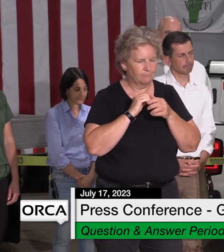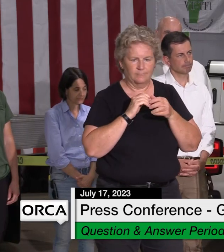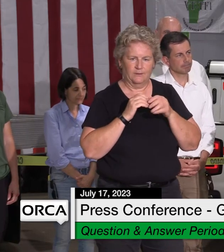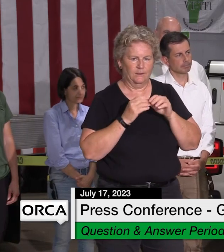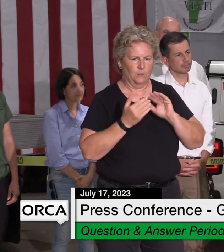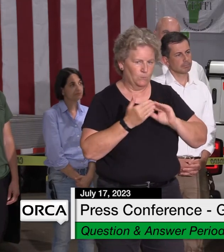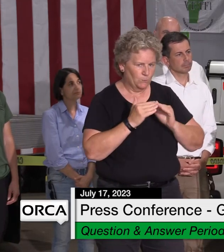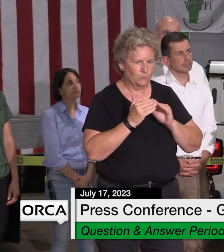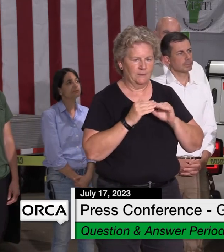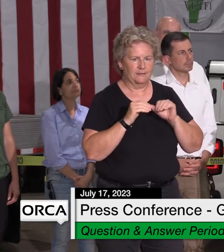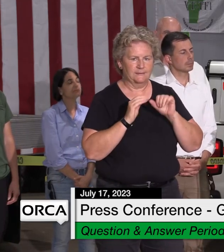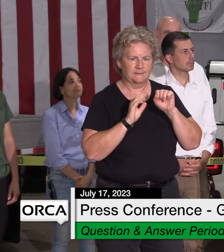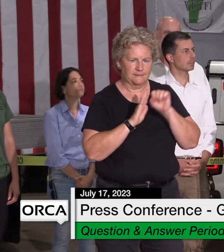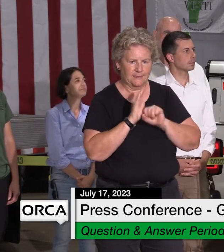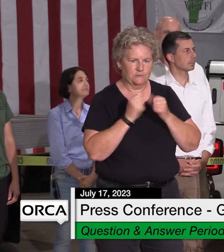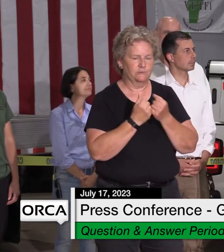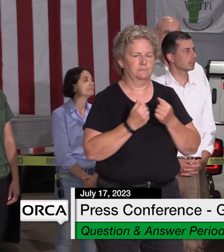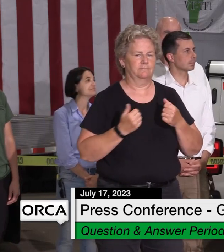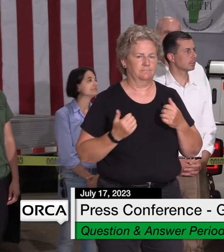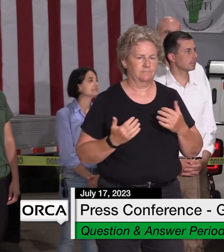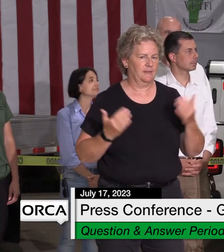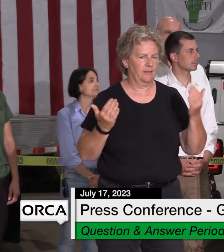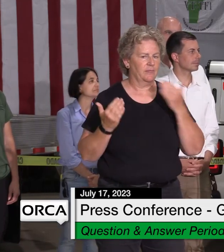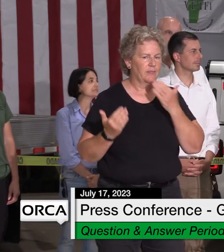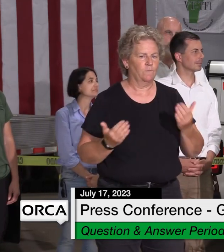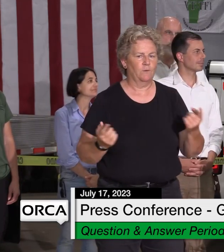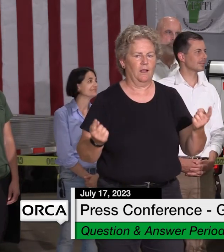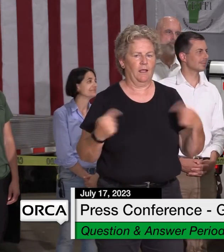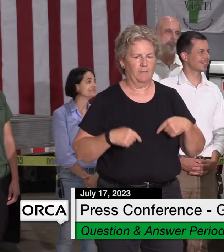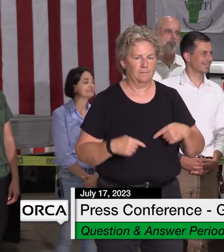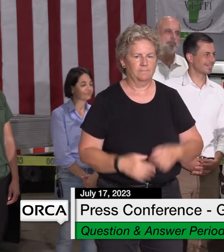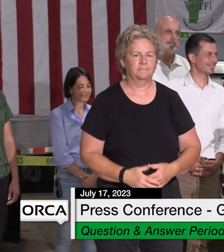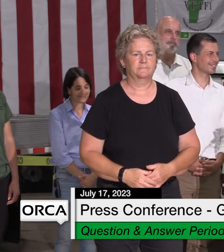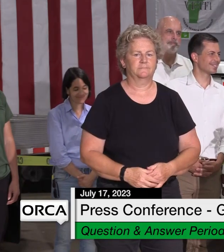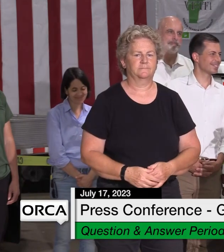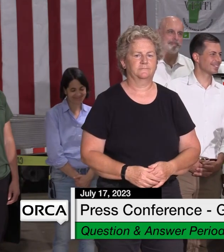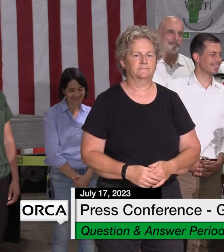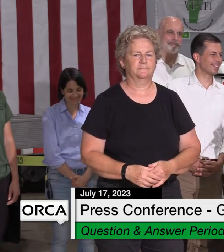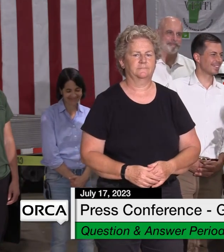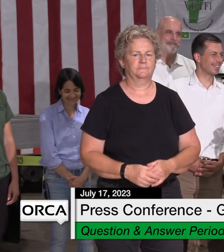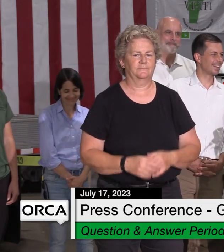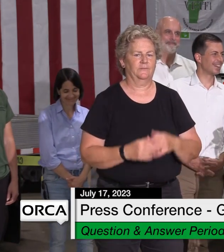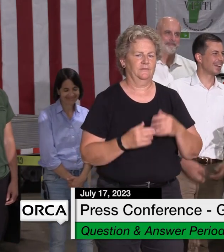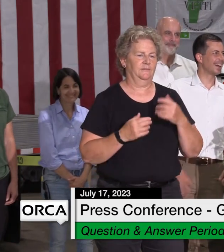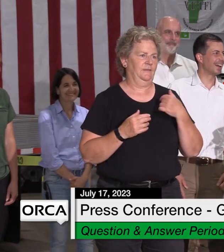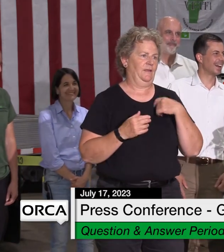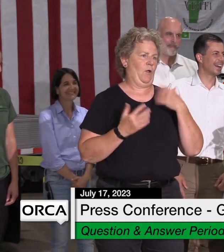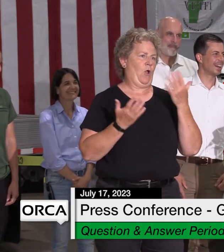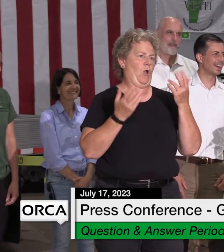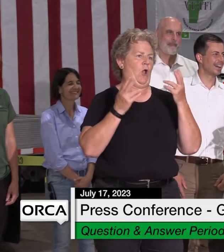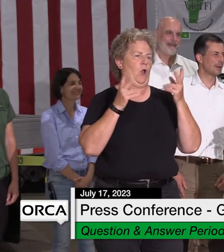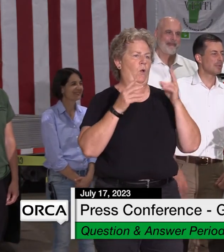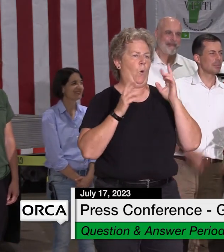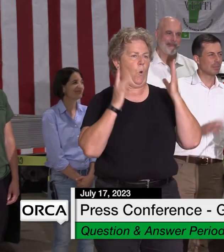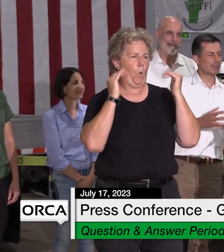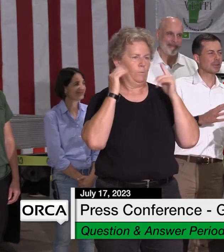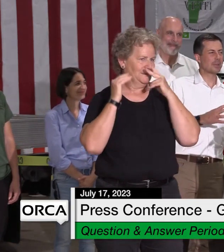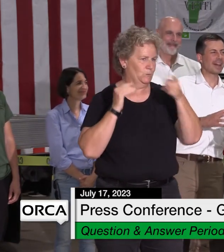for coming, and look forward to you coming back to the rail trail opening. You can do the 93 miles with me.